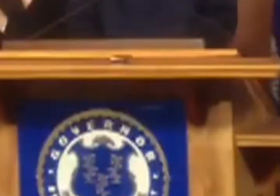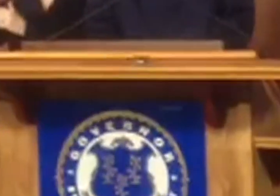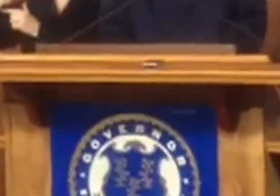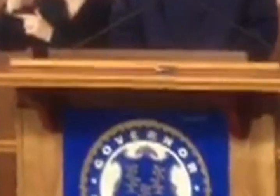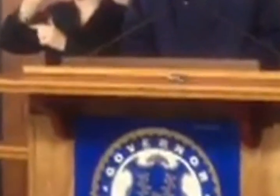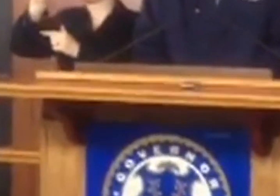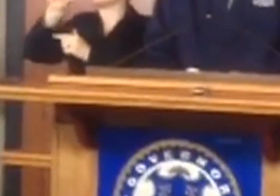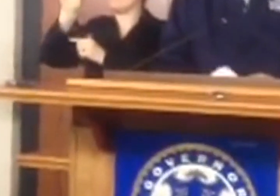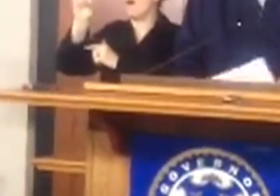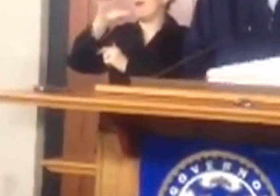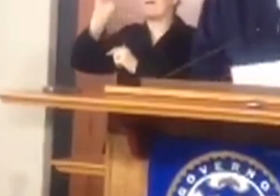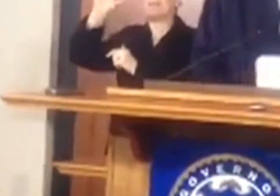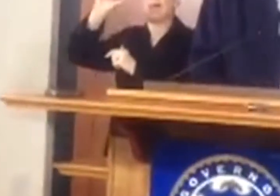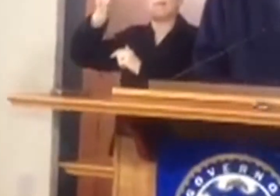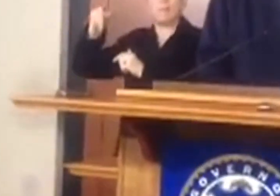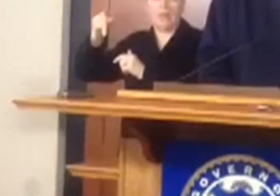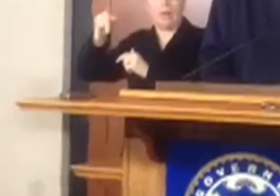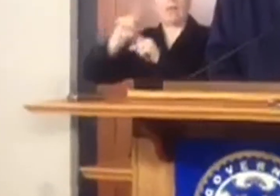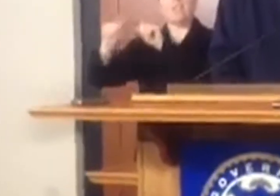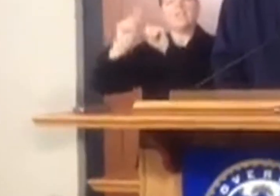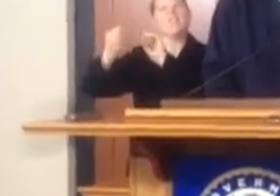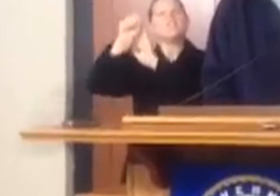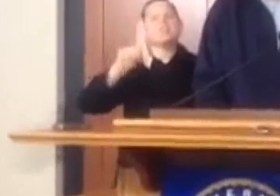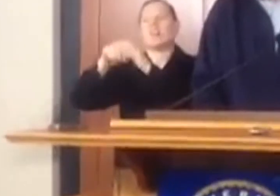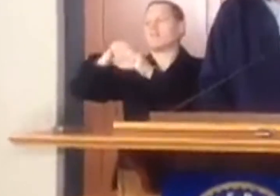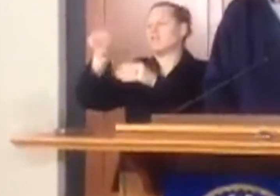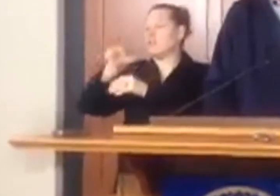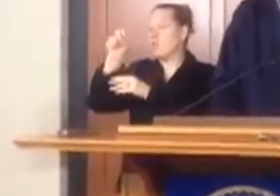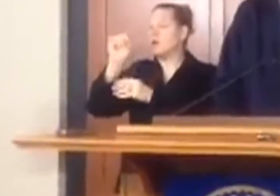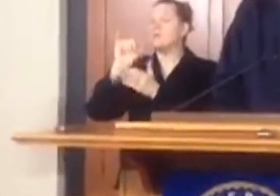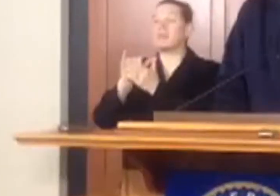including UI and CL&P. This is an extraordinary step